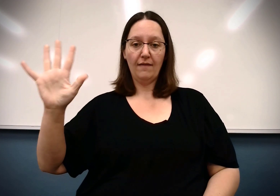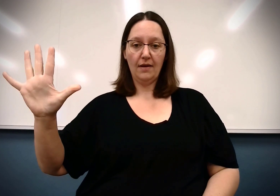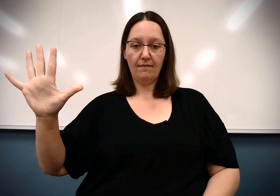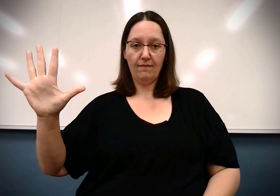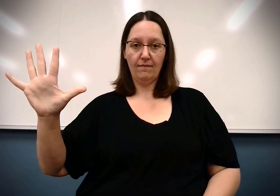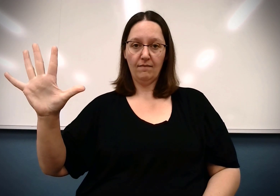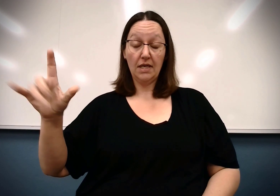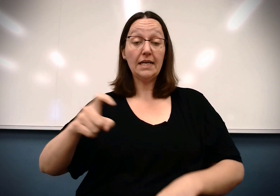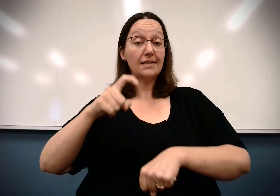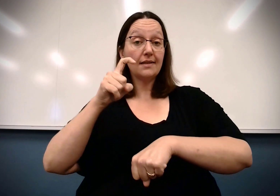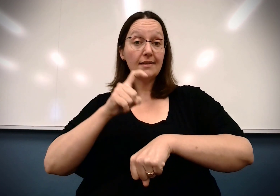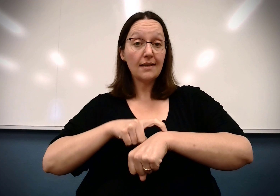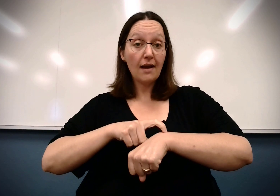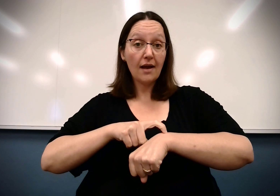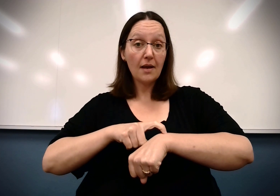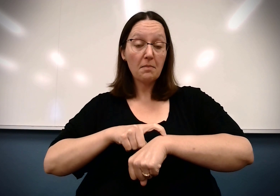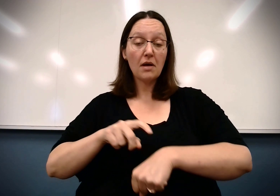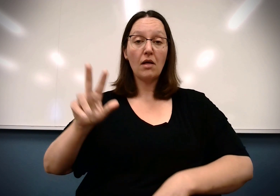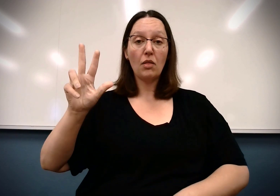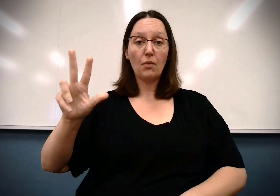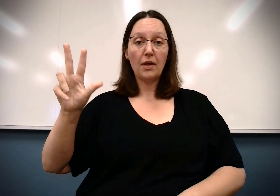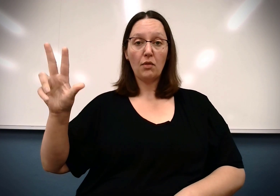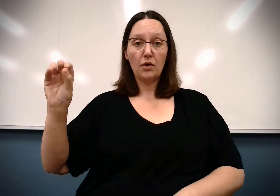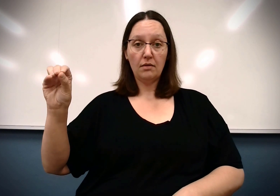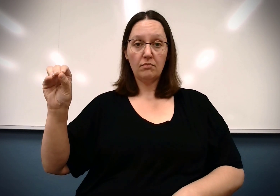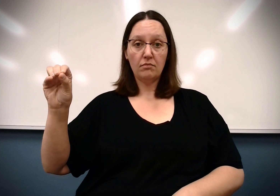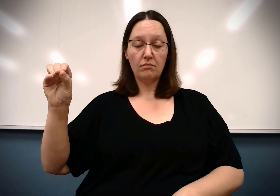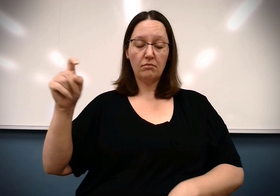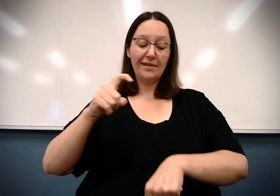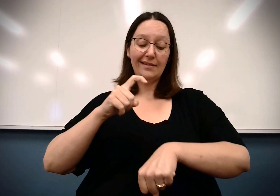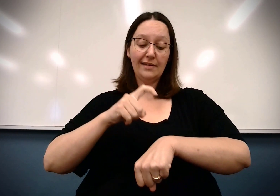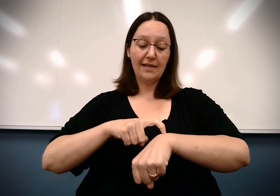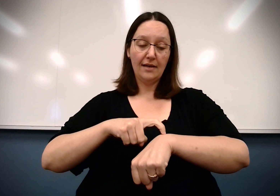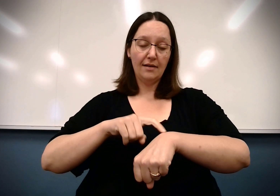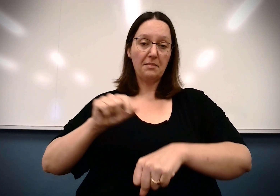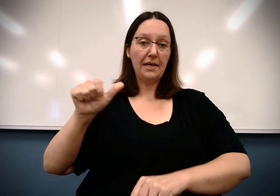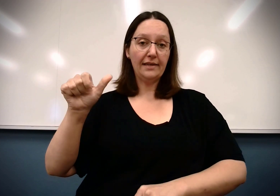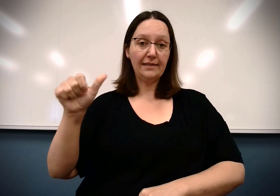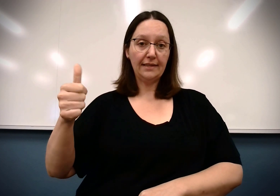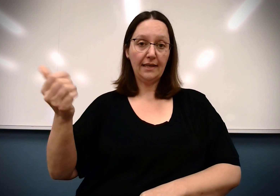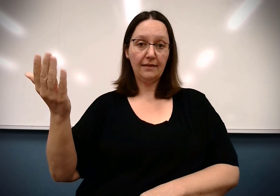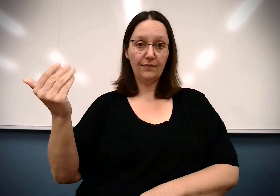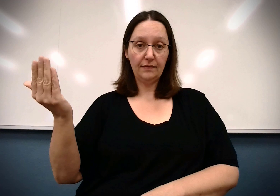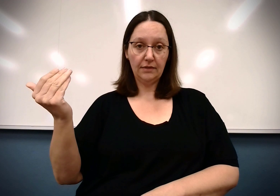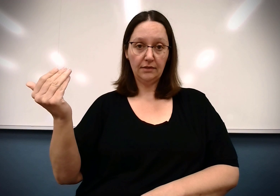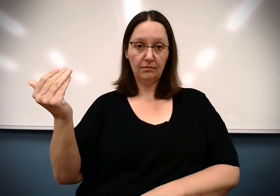say the number. Time 4:45. Time 3:30. Time